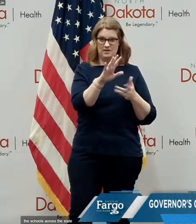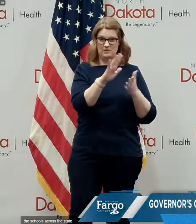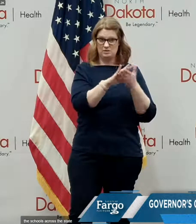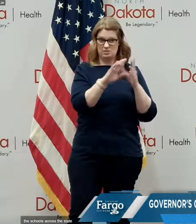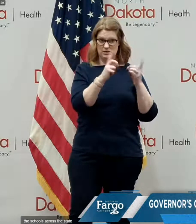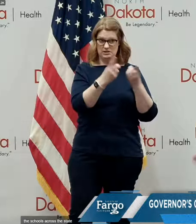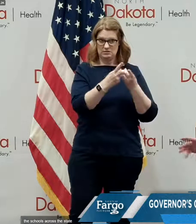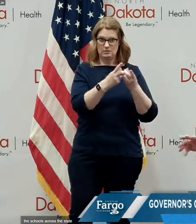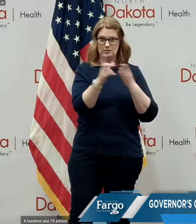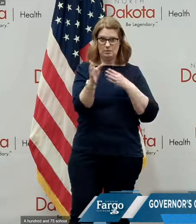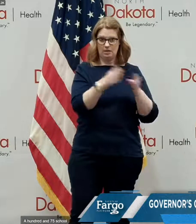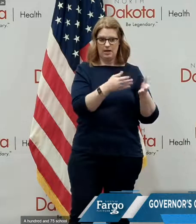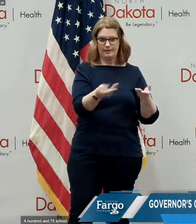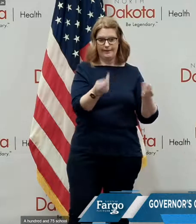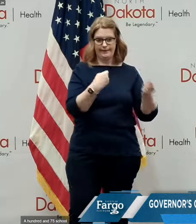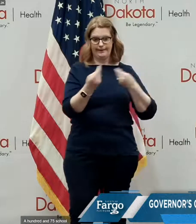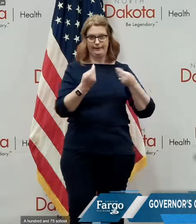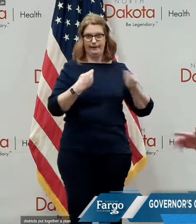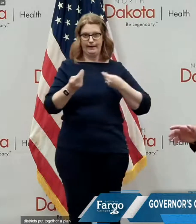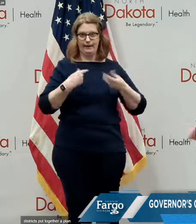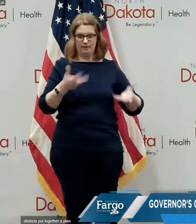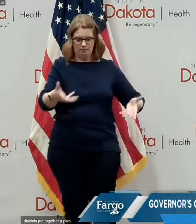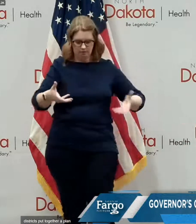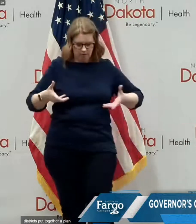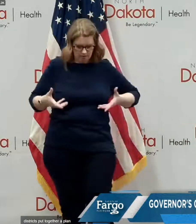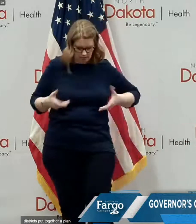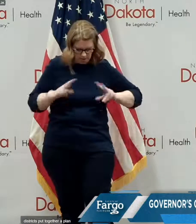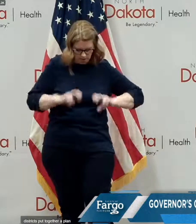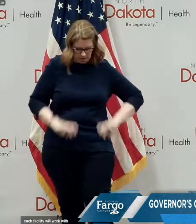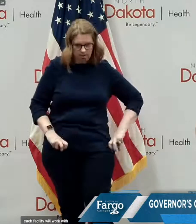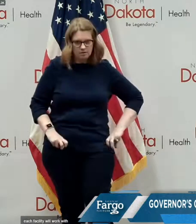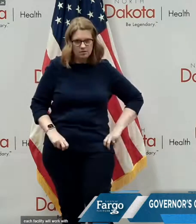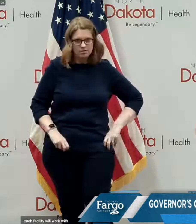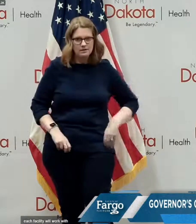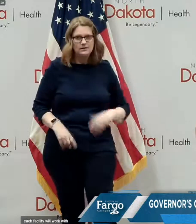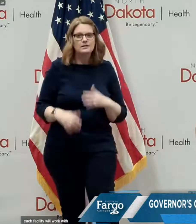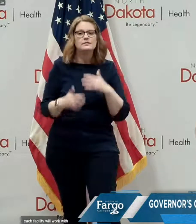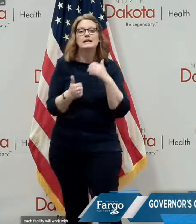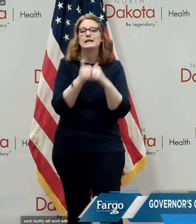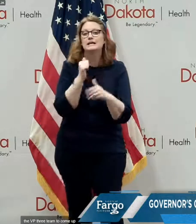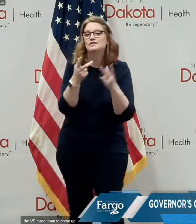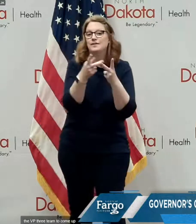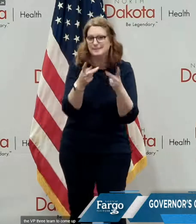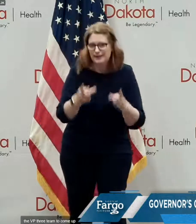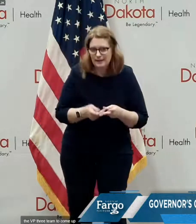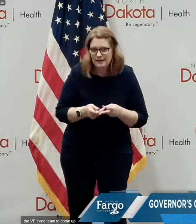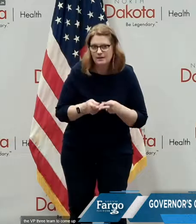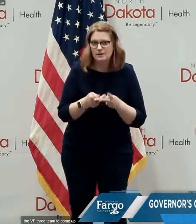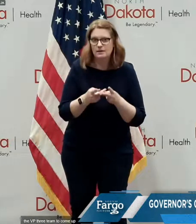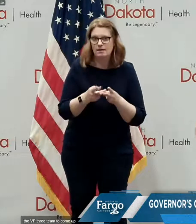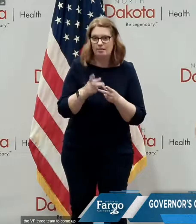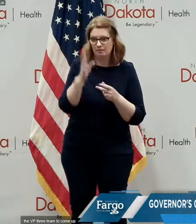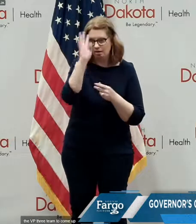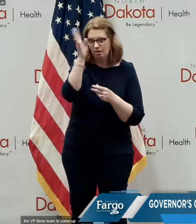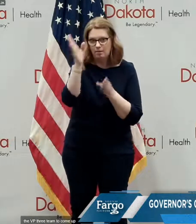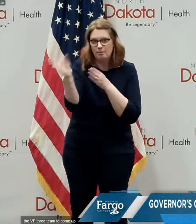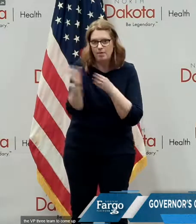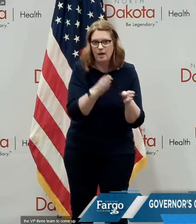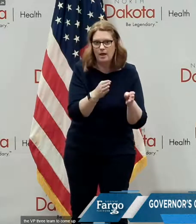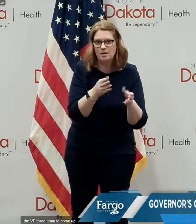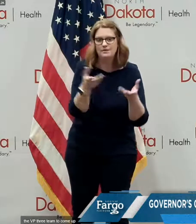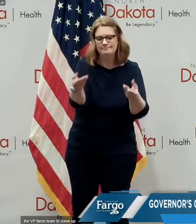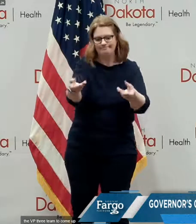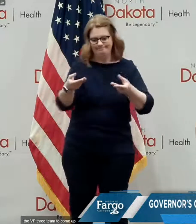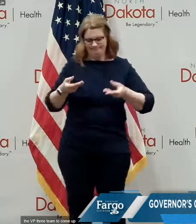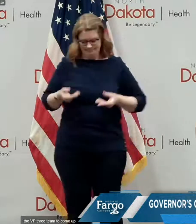districts put together a plan. Each facility will work with the VP3 team to come up with a reopening